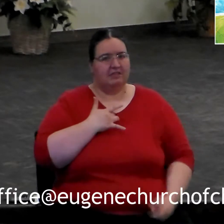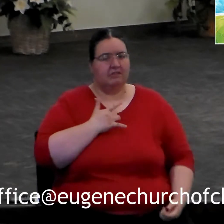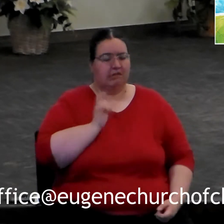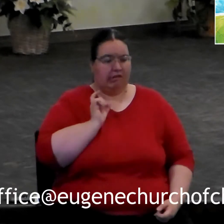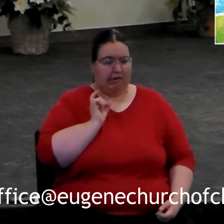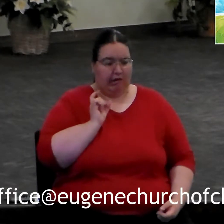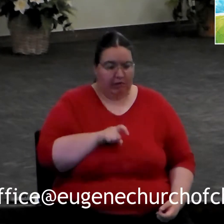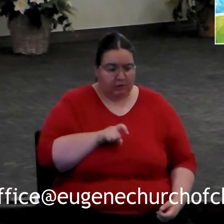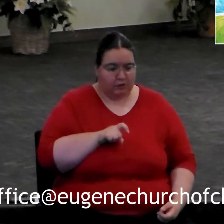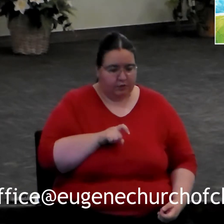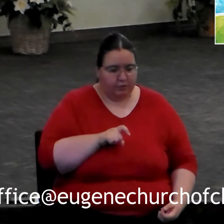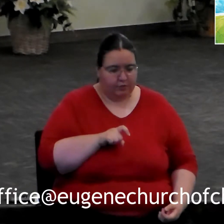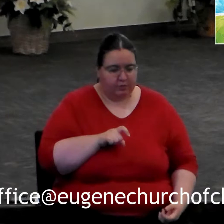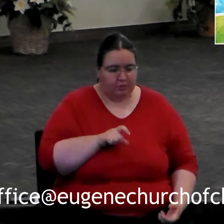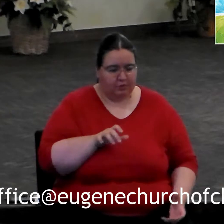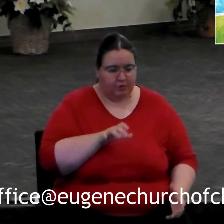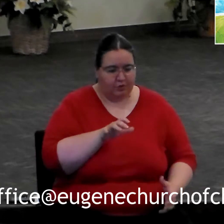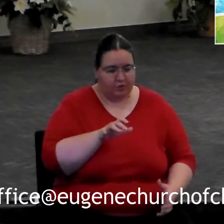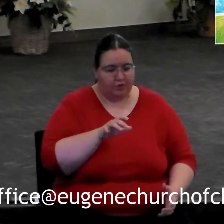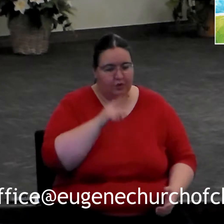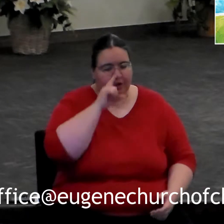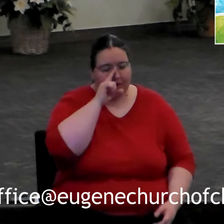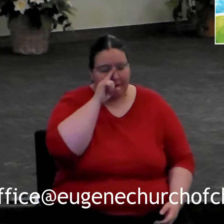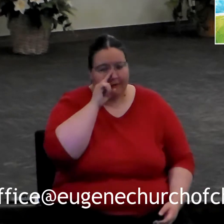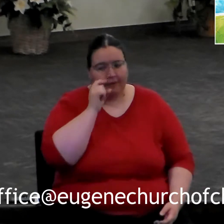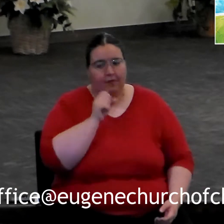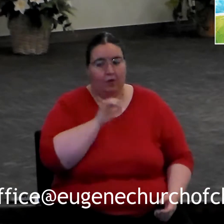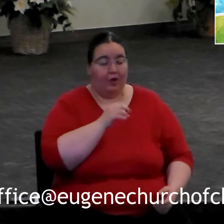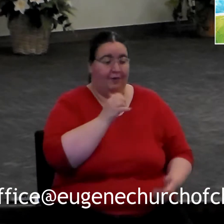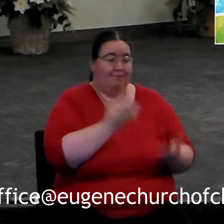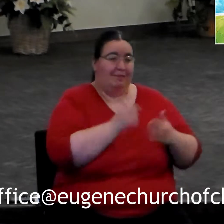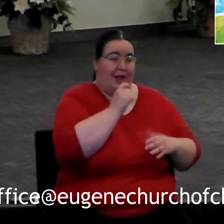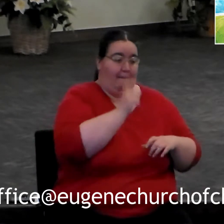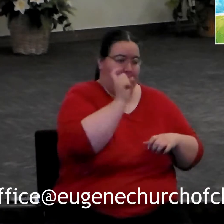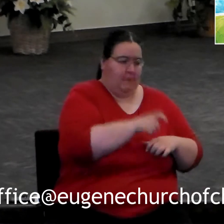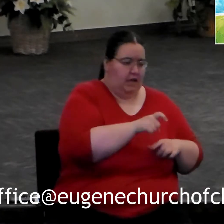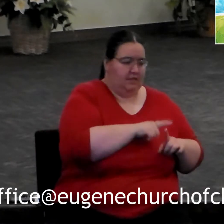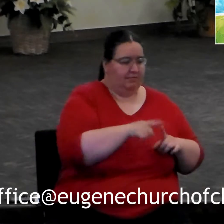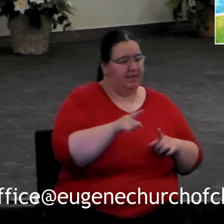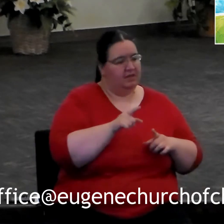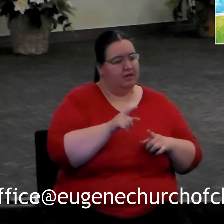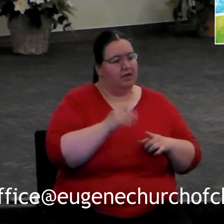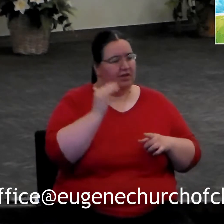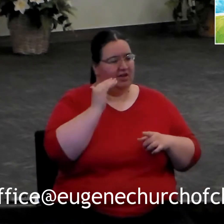were at least the right things. I think a lot of our musts tend to fall in line with our daily work.